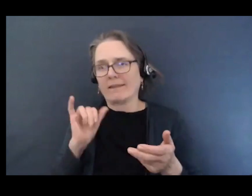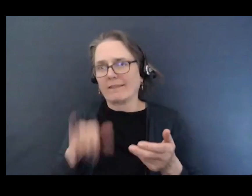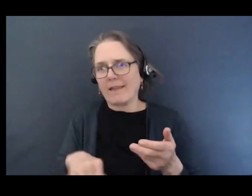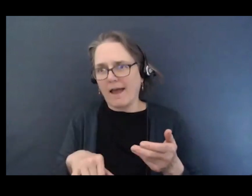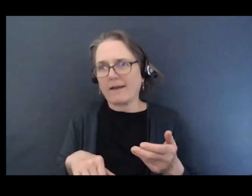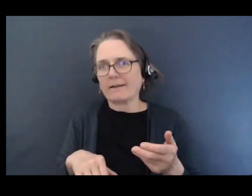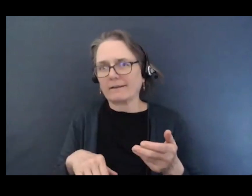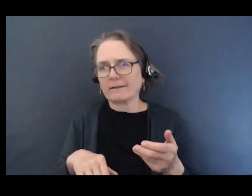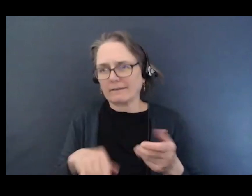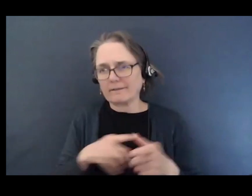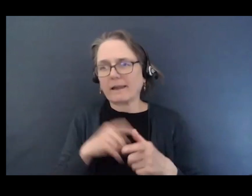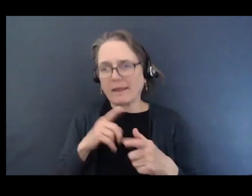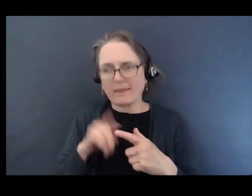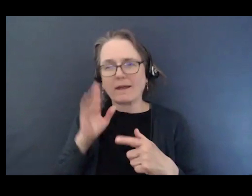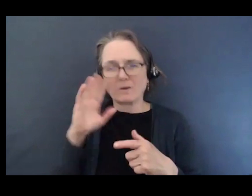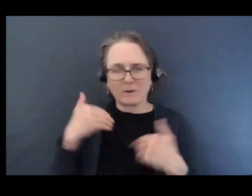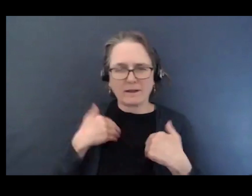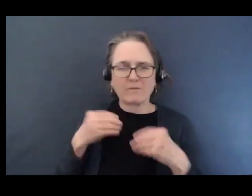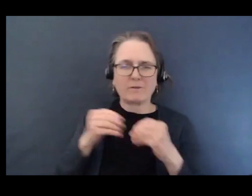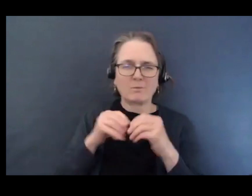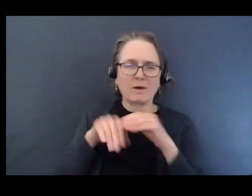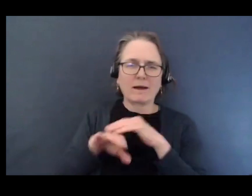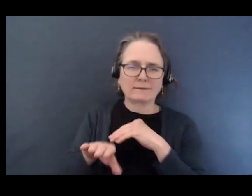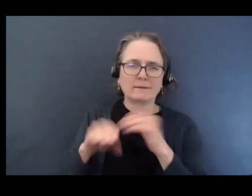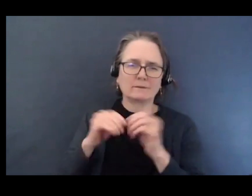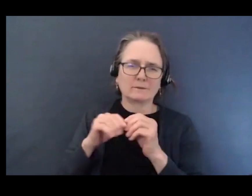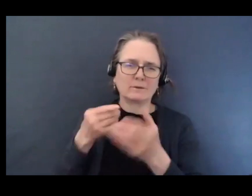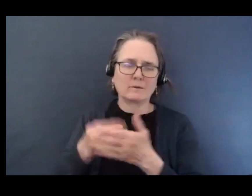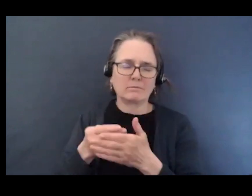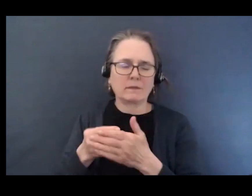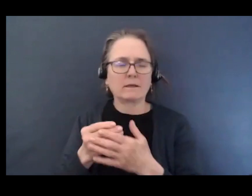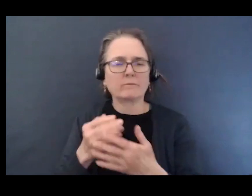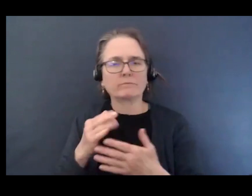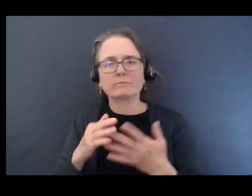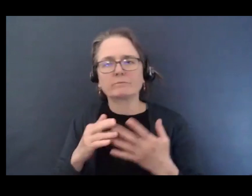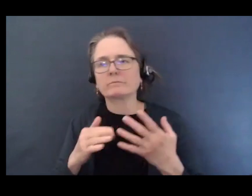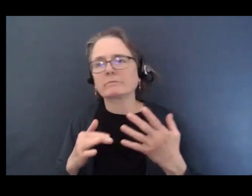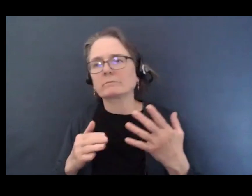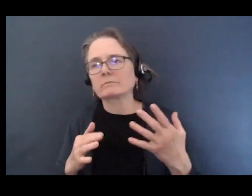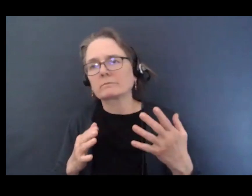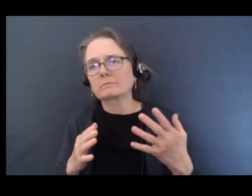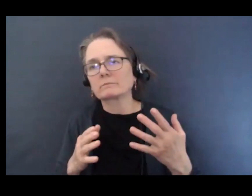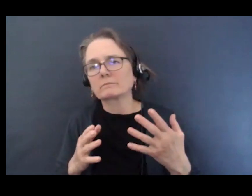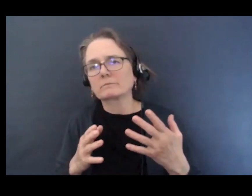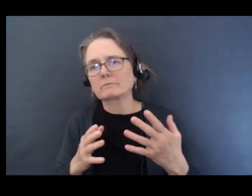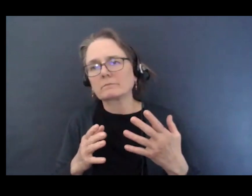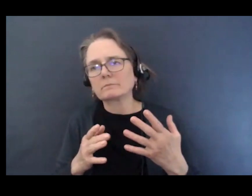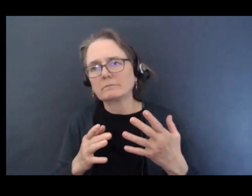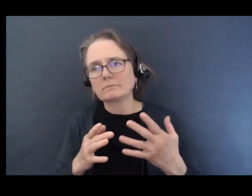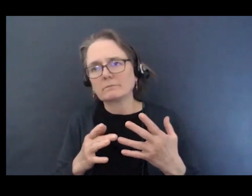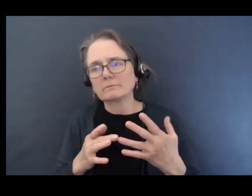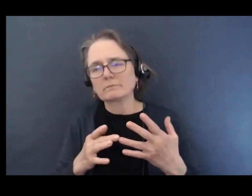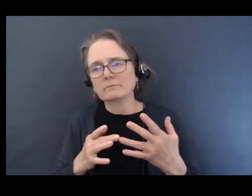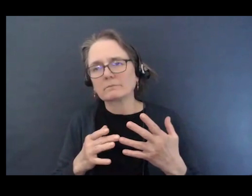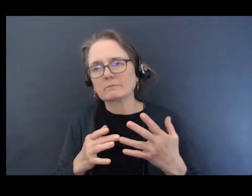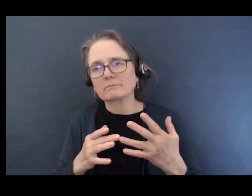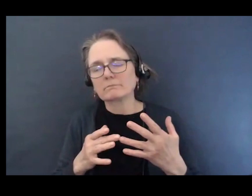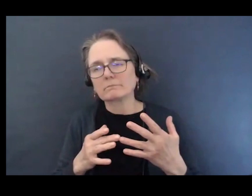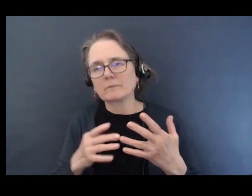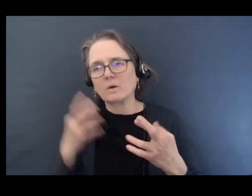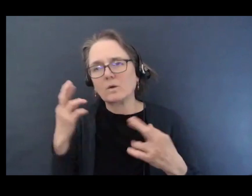as for your fourth question, Anna, you've got a question. No. So actual versus possible population distribution, it's a really tough